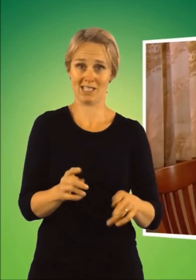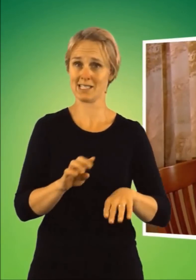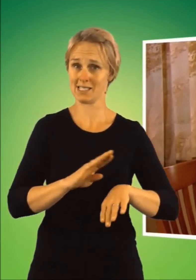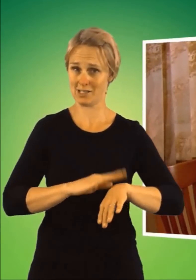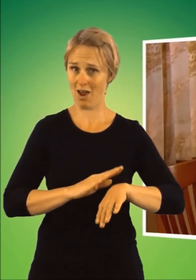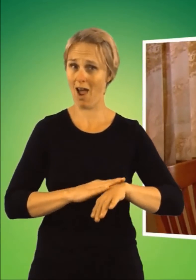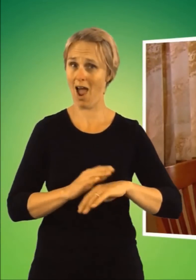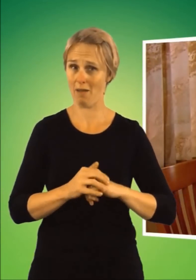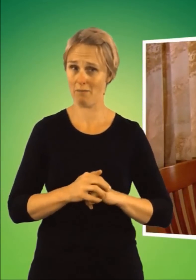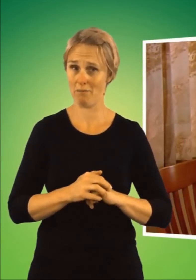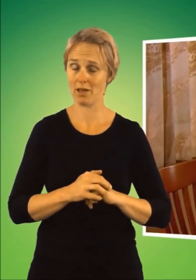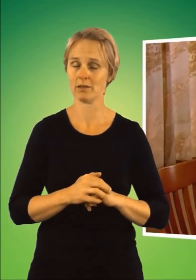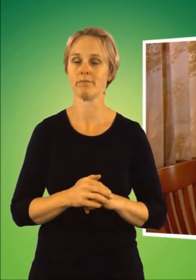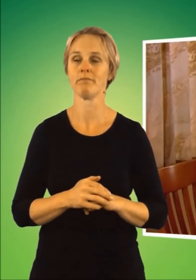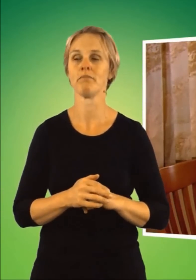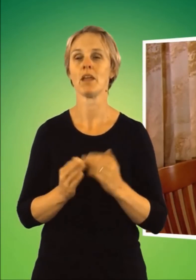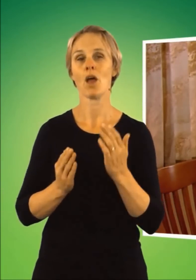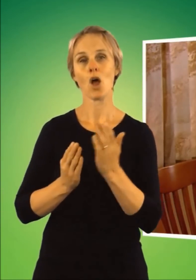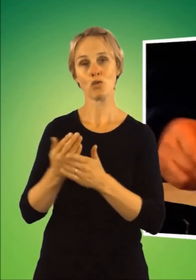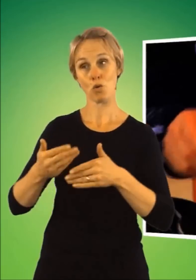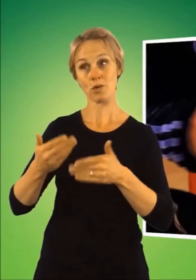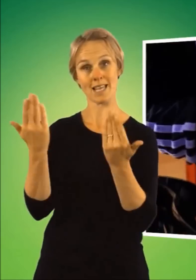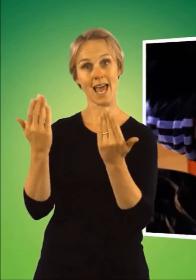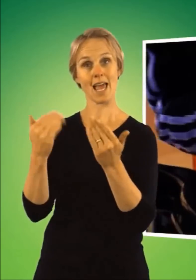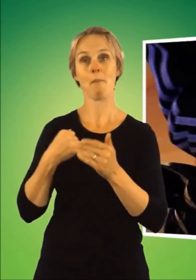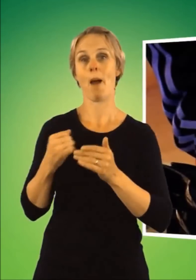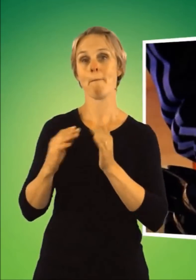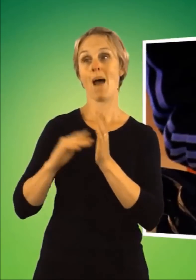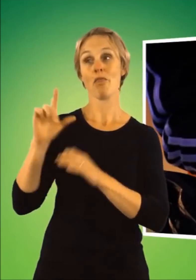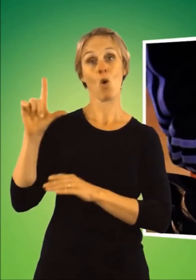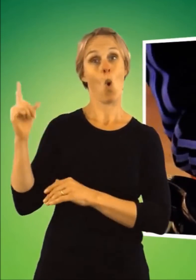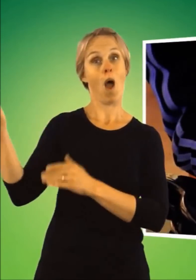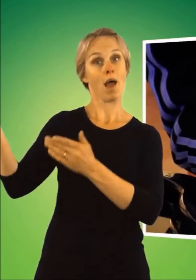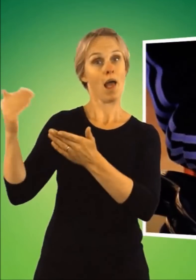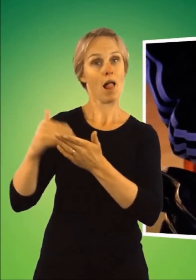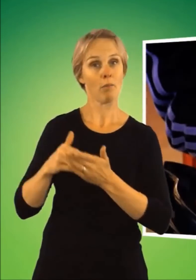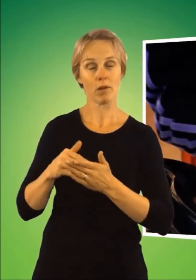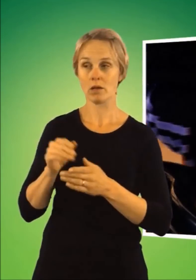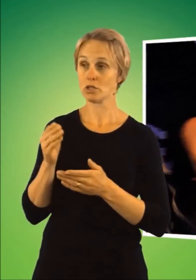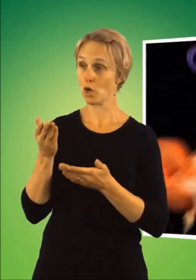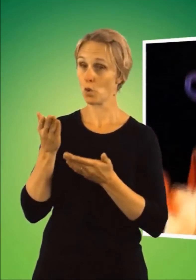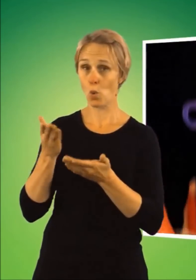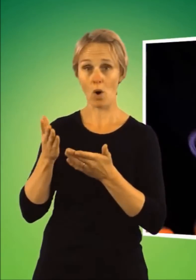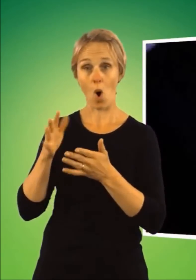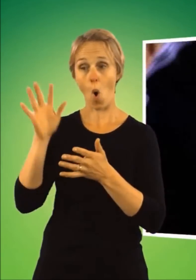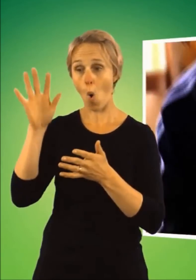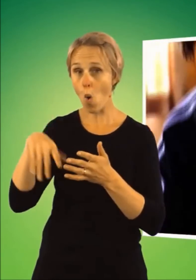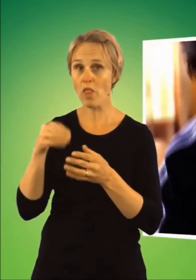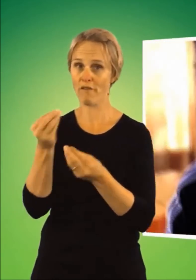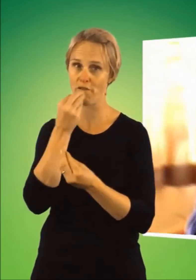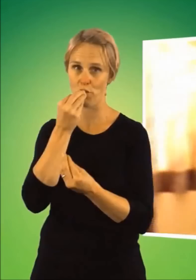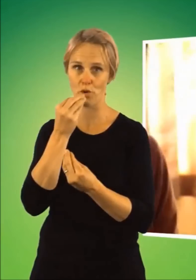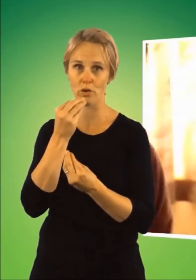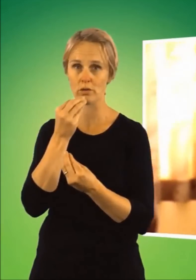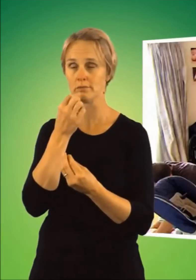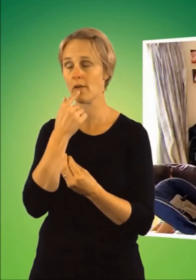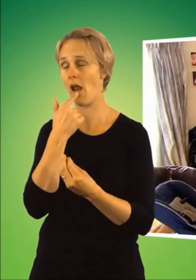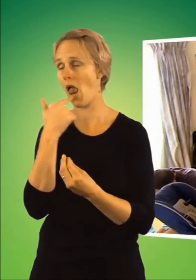else, but they do need that time. During the daytime, my mother-in-law helps with everything. She cook every